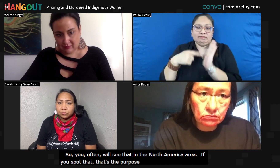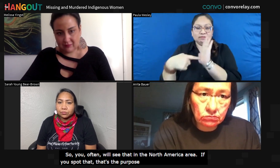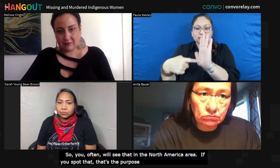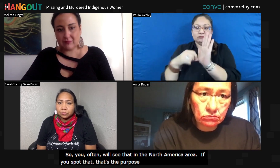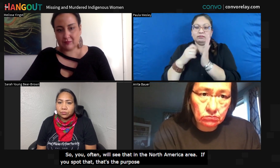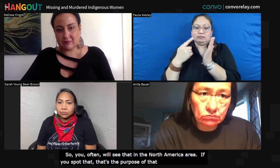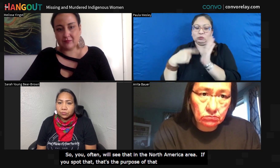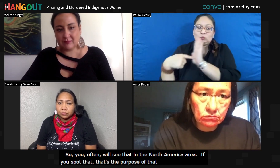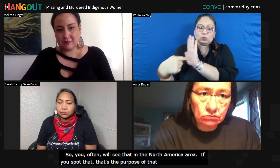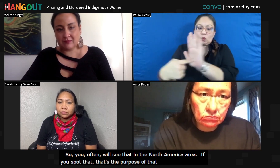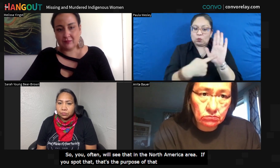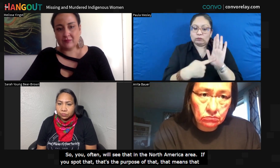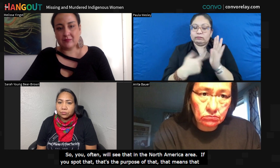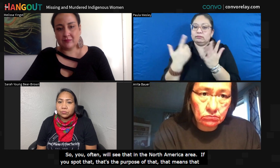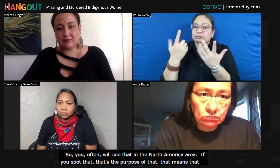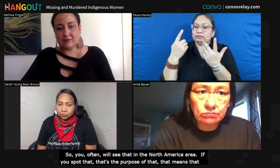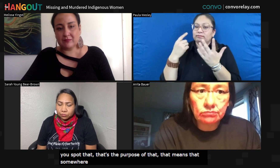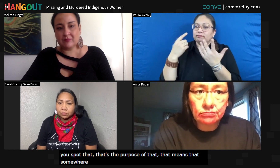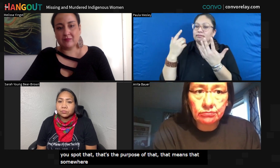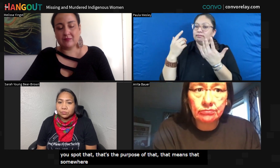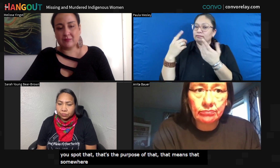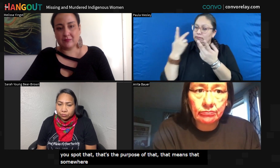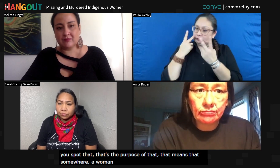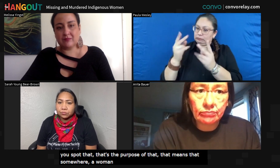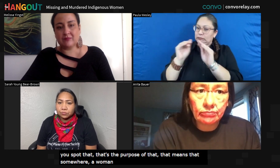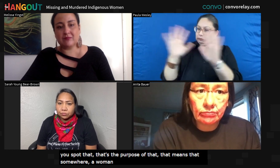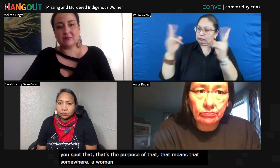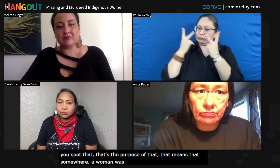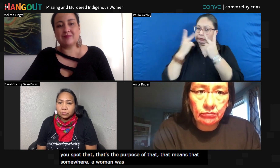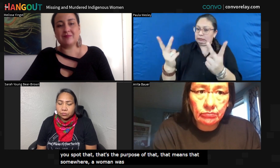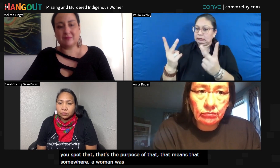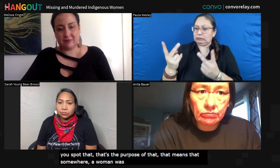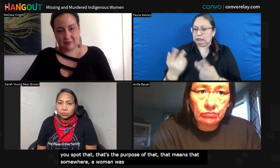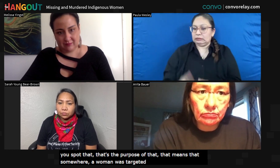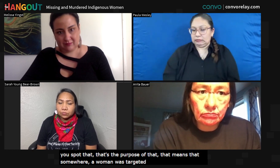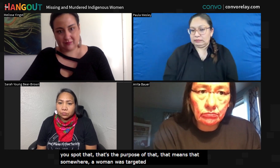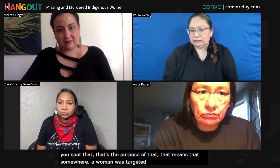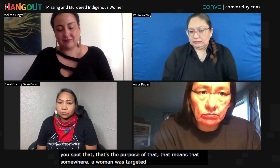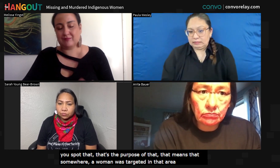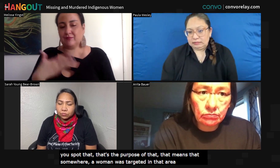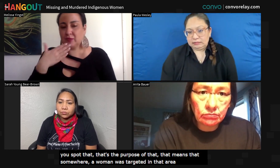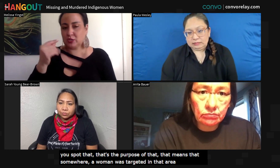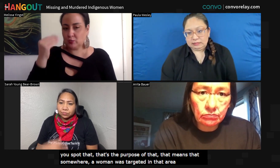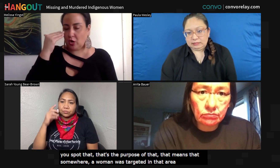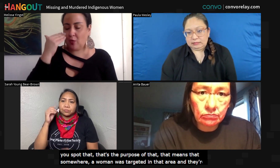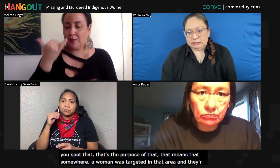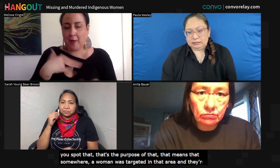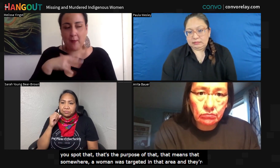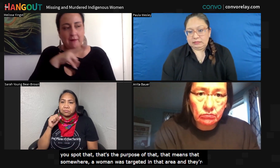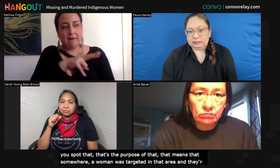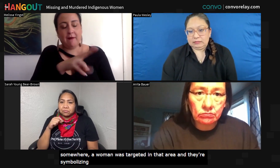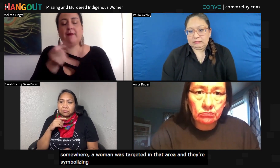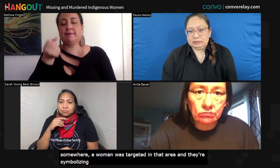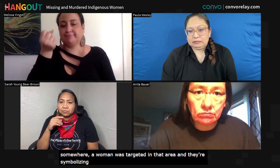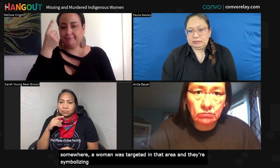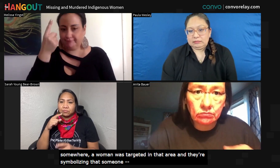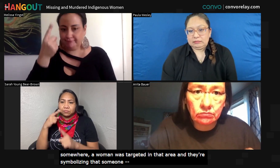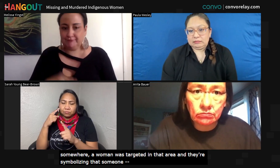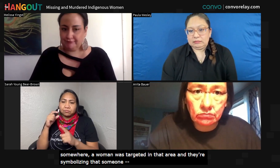targeted in that area, and they're symbolizing that an Indigenous woman was murdered there. So, well, that's good to